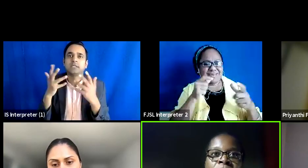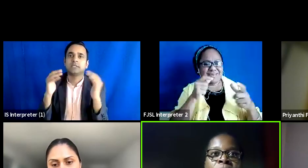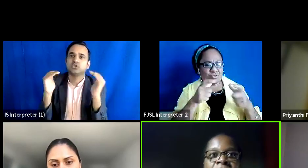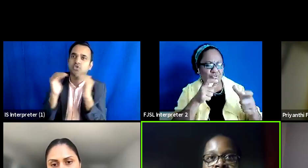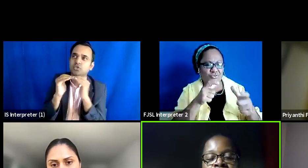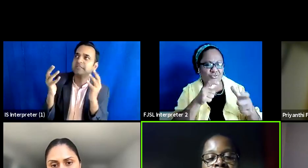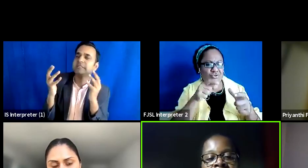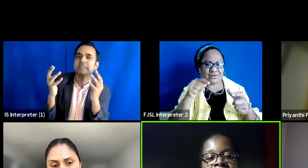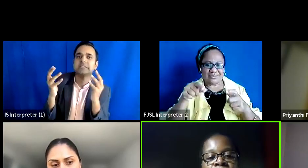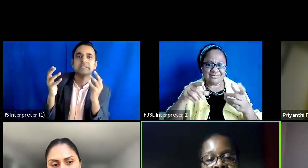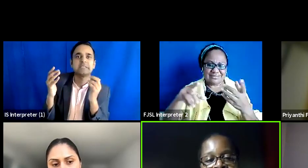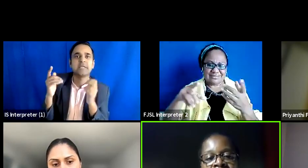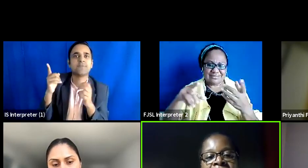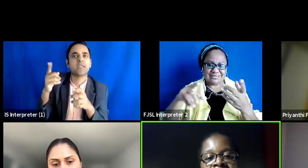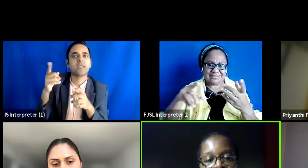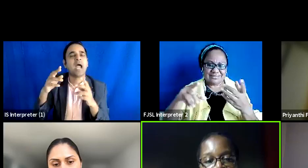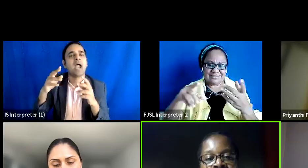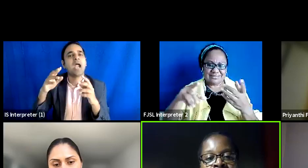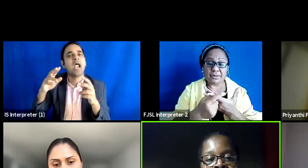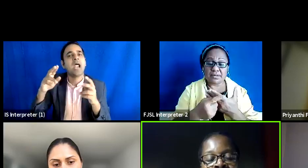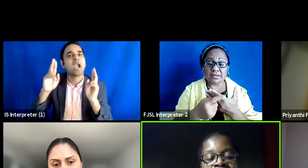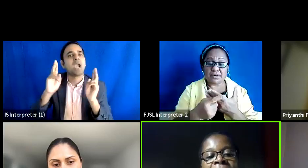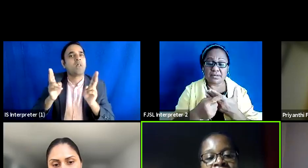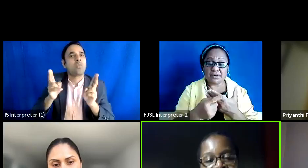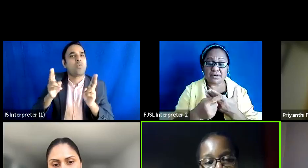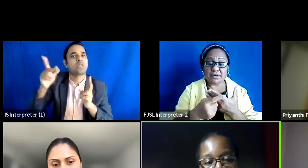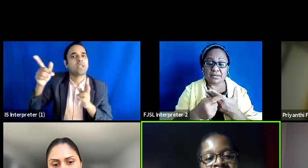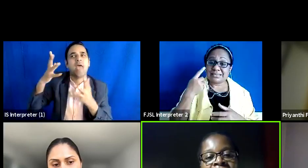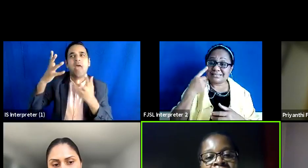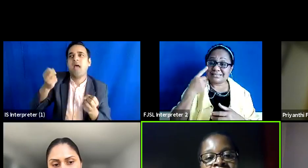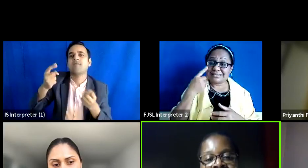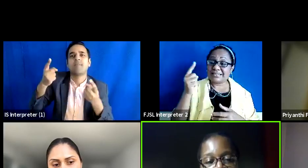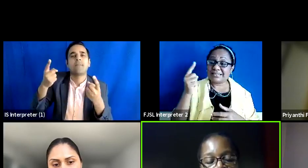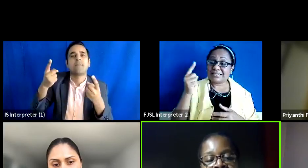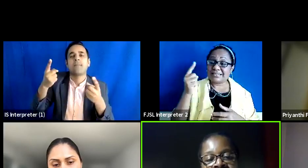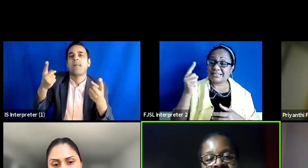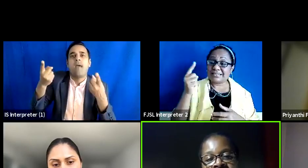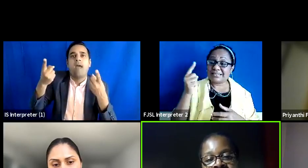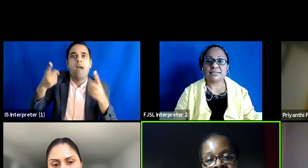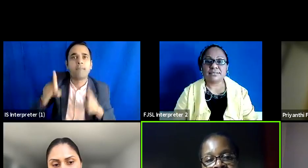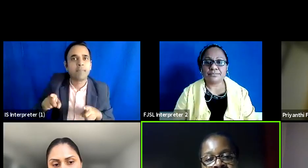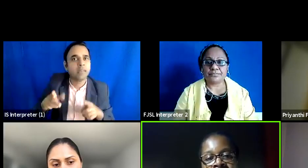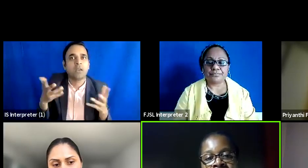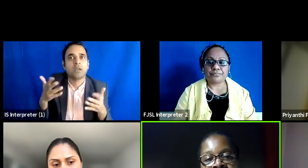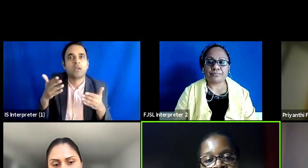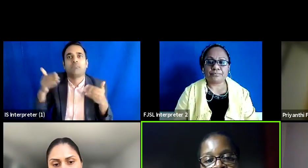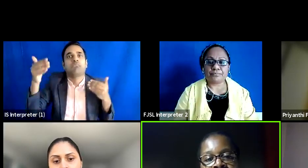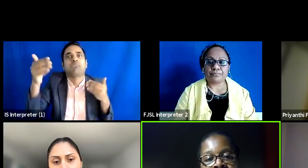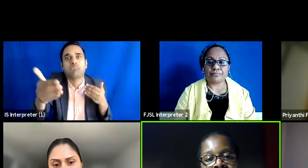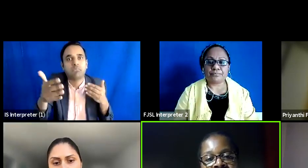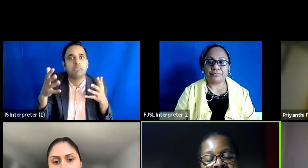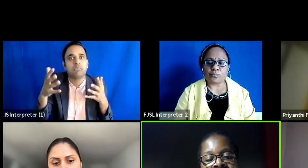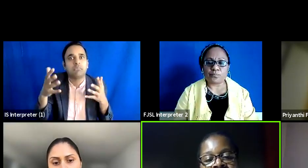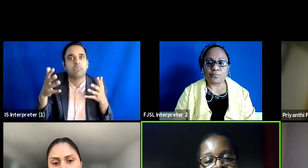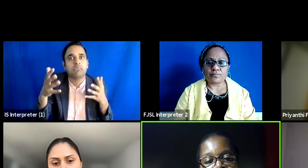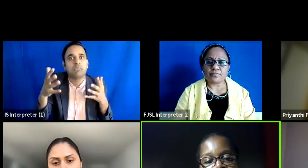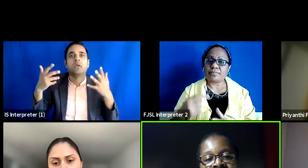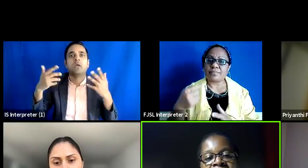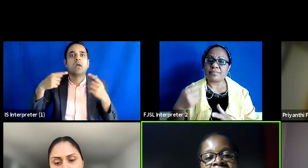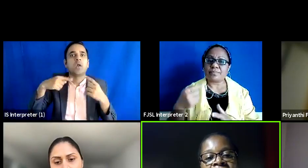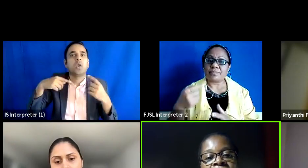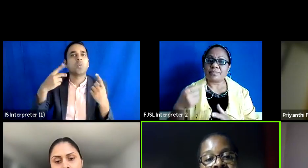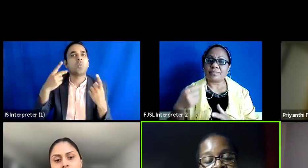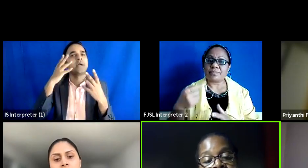how we actually experienced how the reconstruction, the rebuilding,